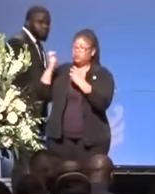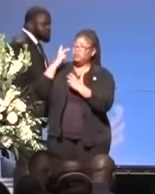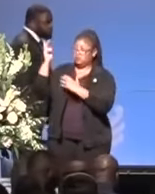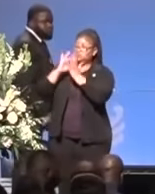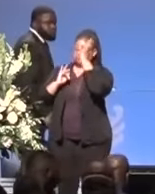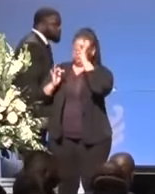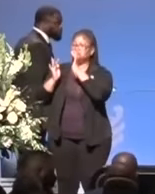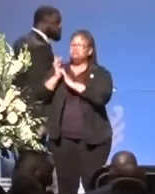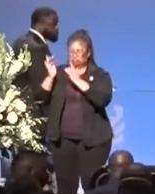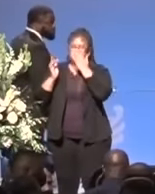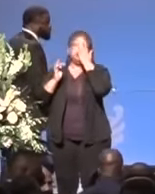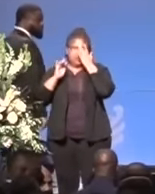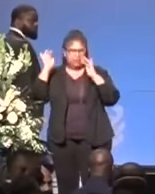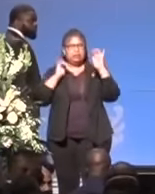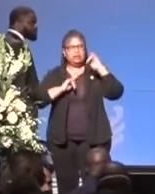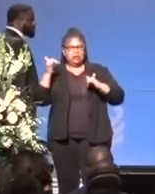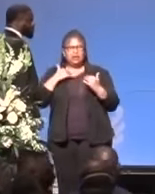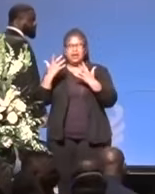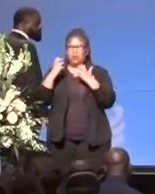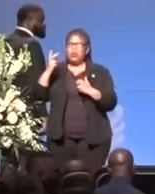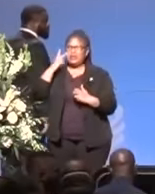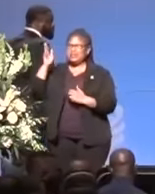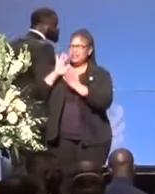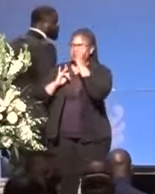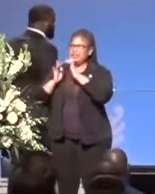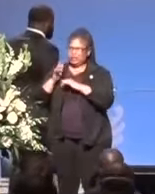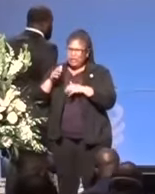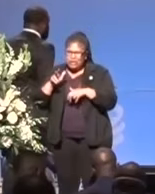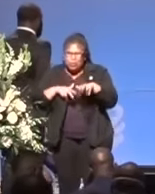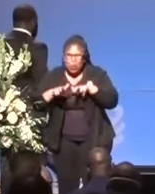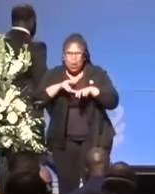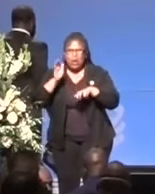Jesus walk the streets of gold.